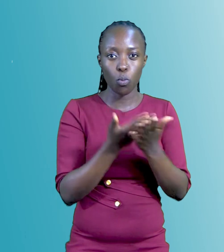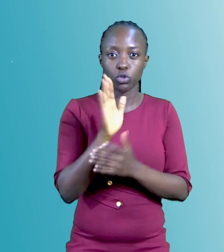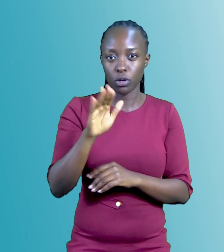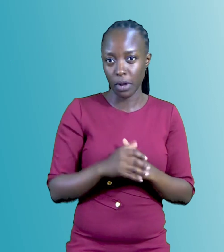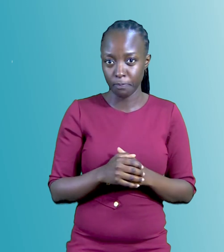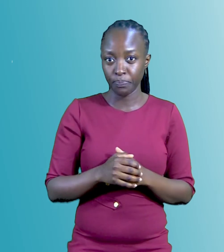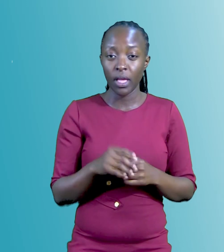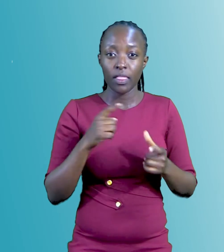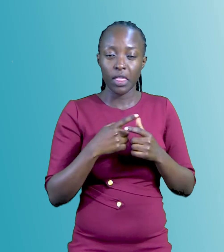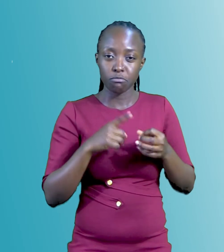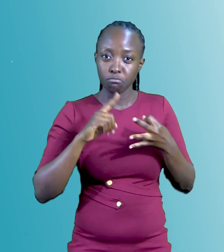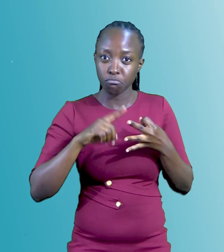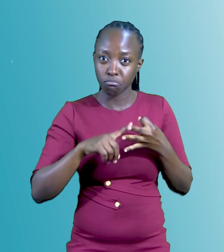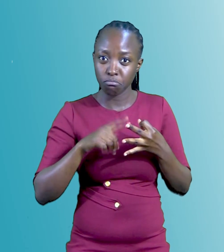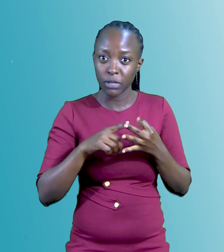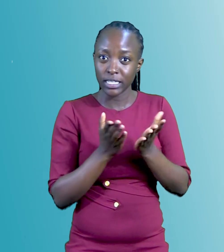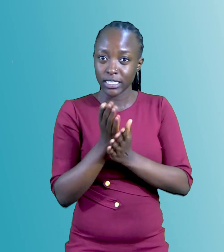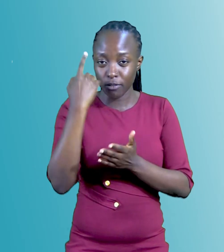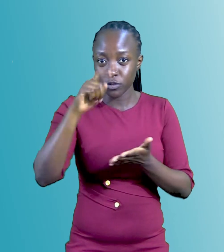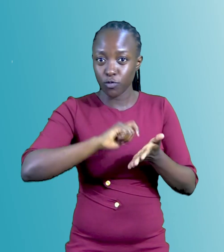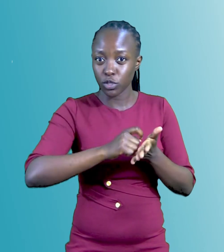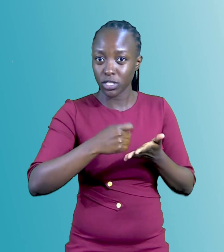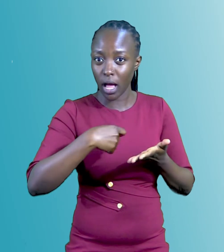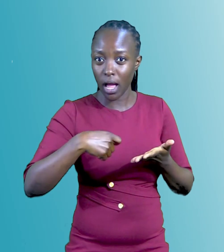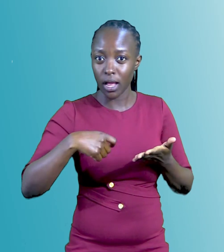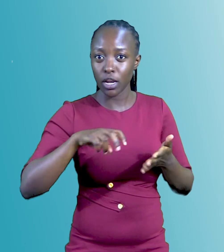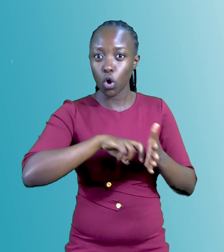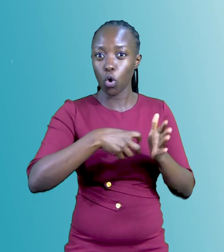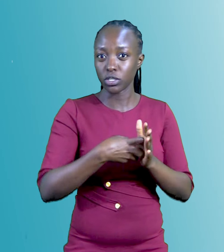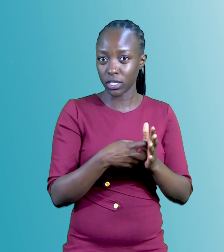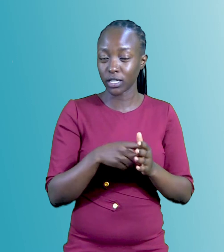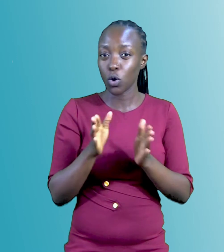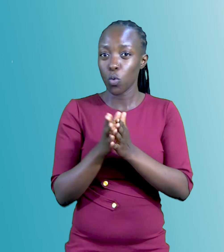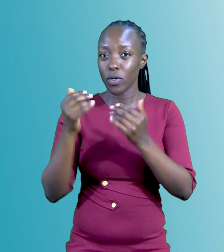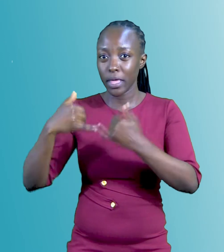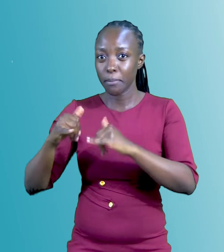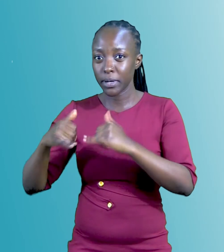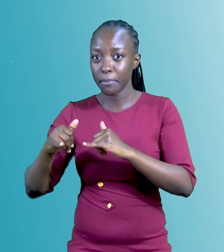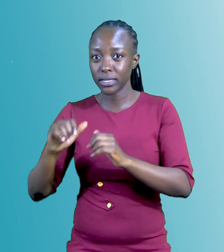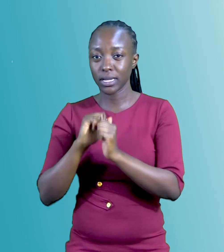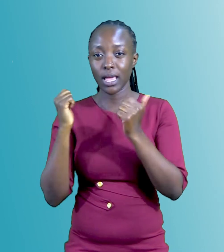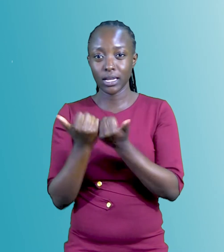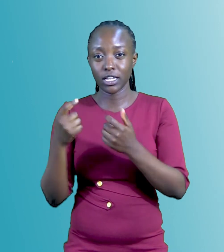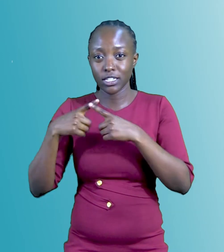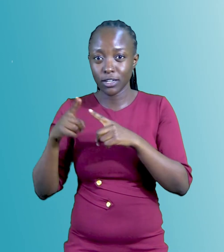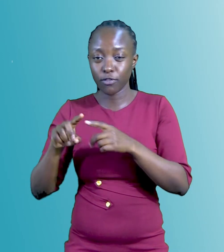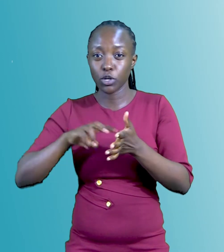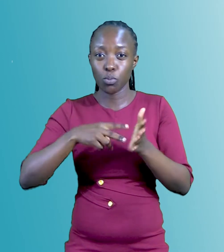on award and signing of contracts with implementing agents towards project funding under the Rural Investment Program,